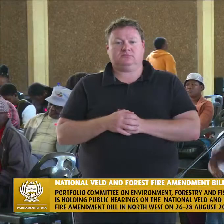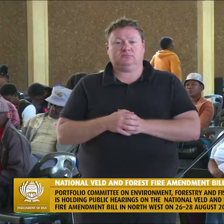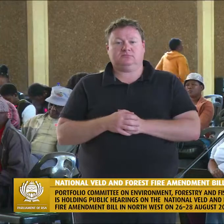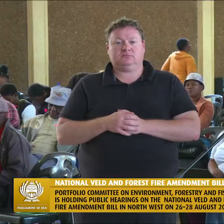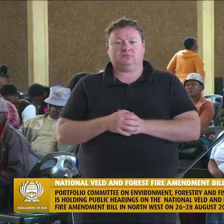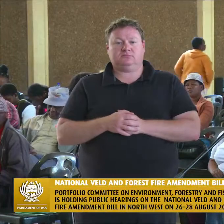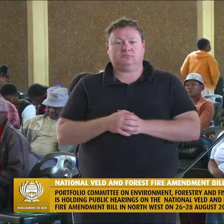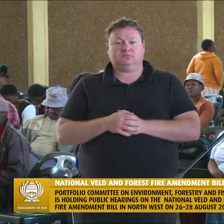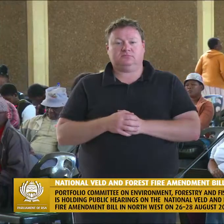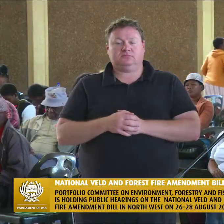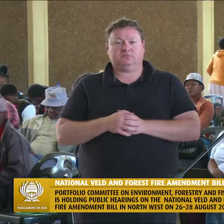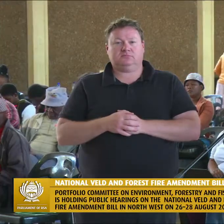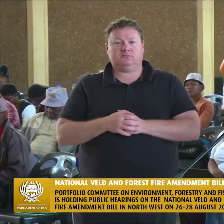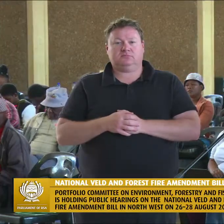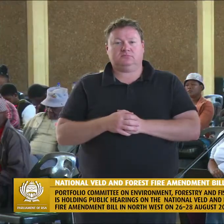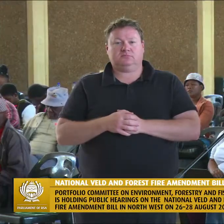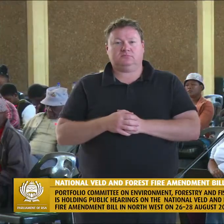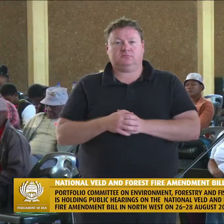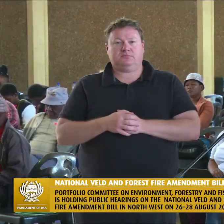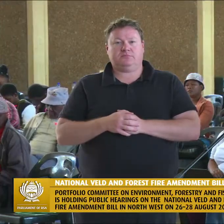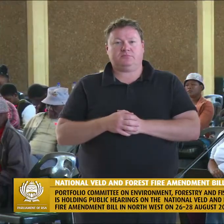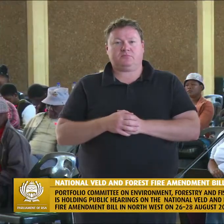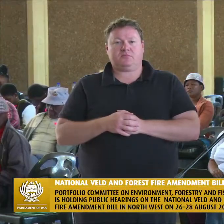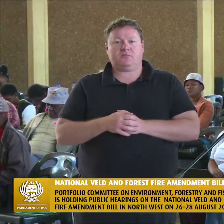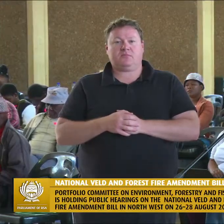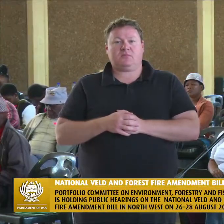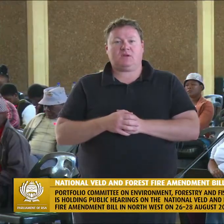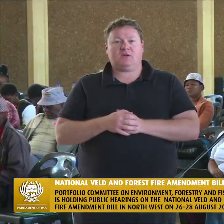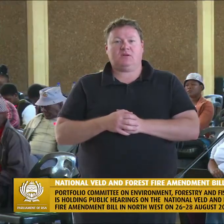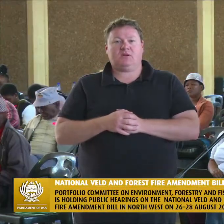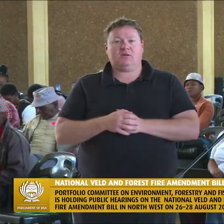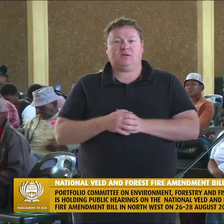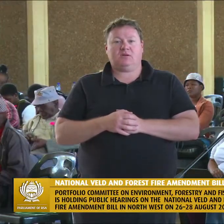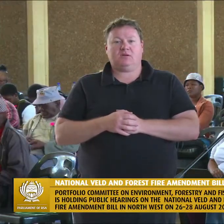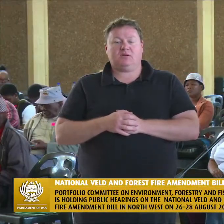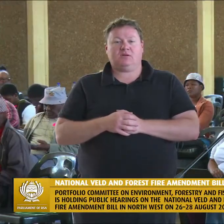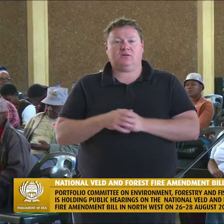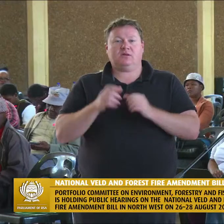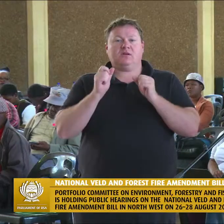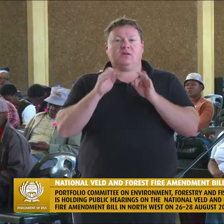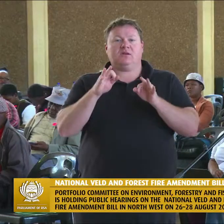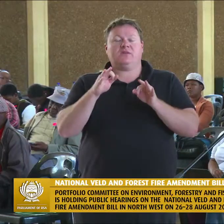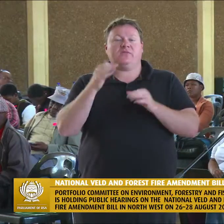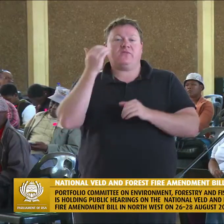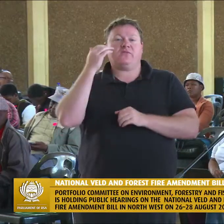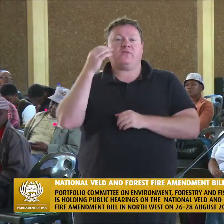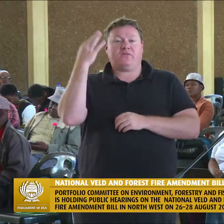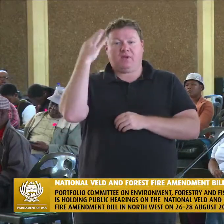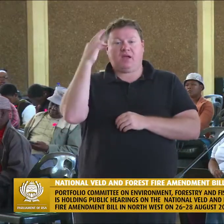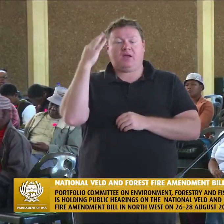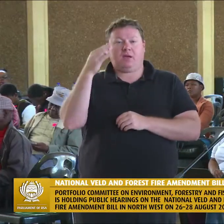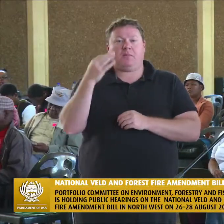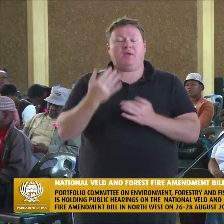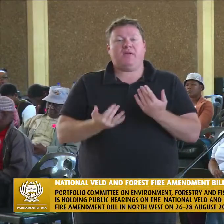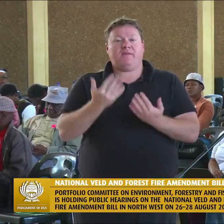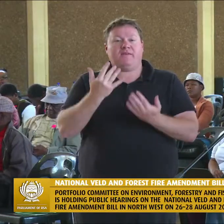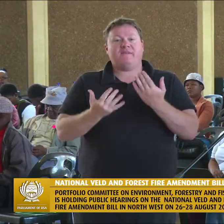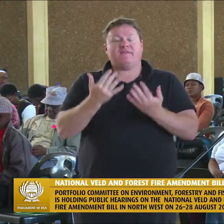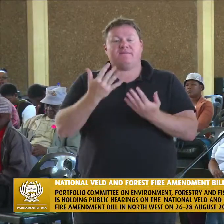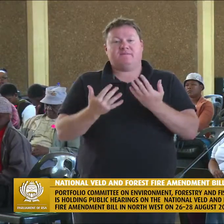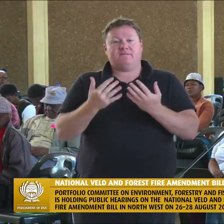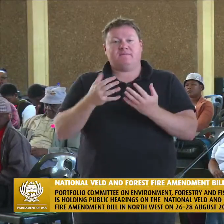rural area if the government would bring the fire station closer to us as we are staying from the rural